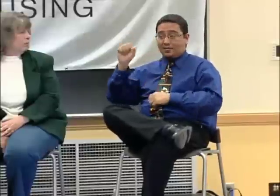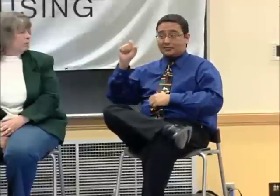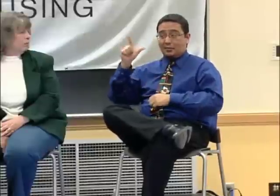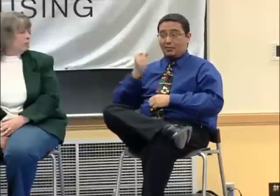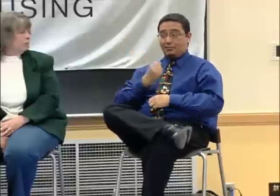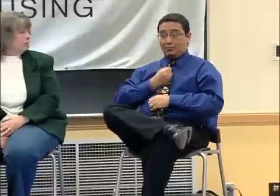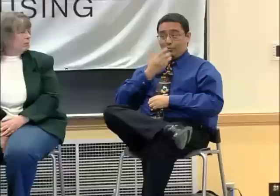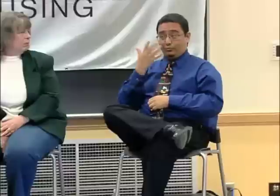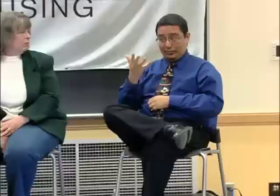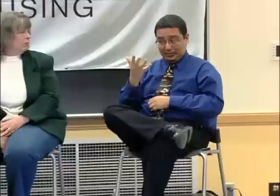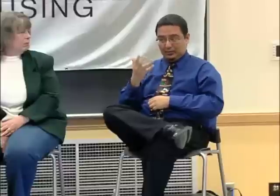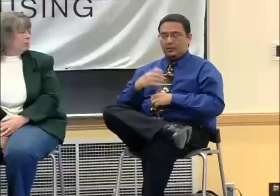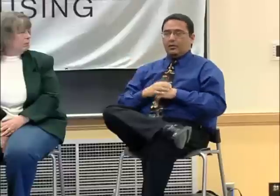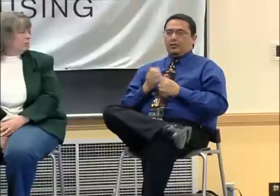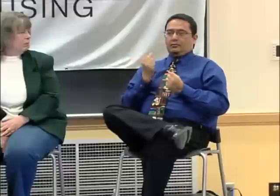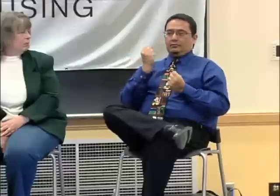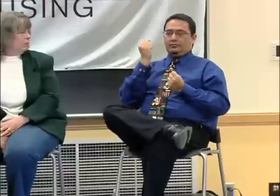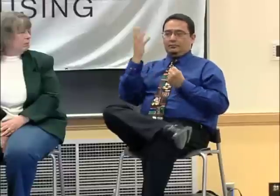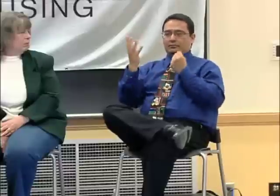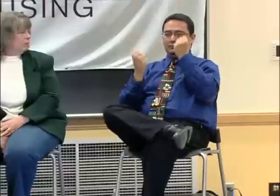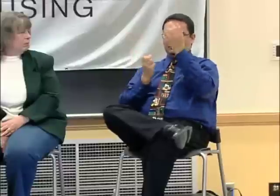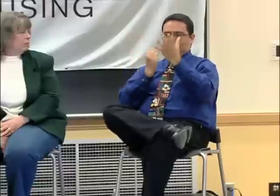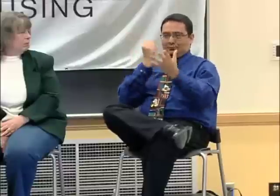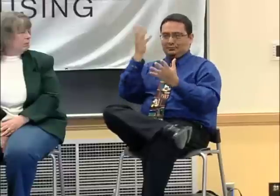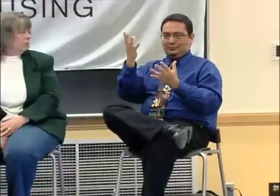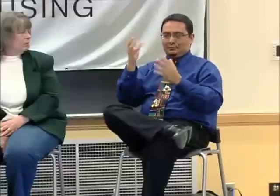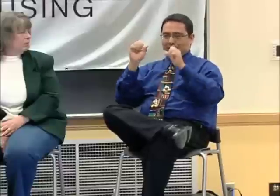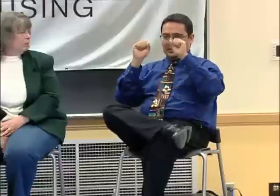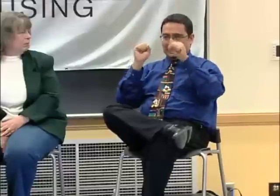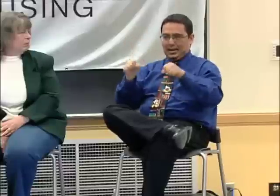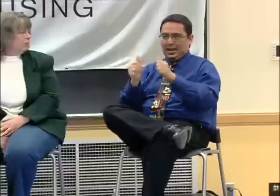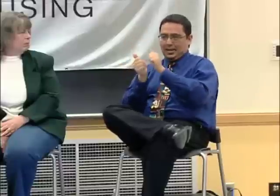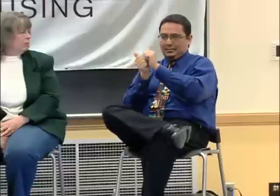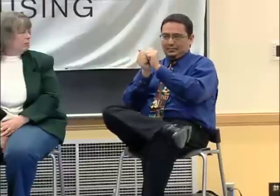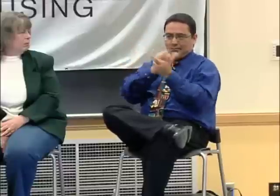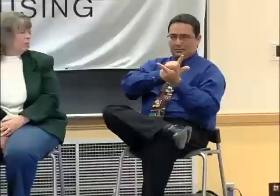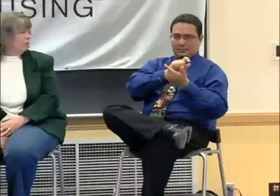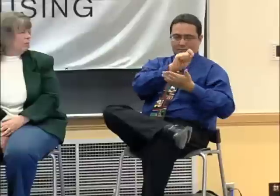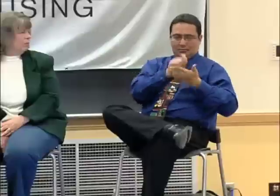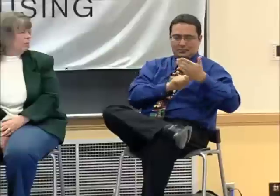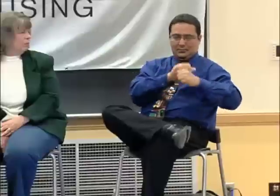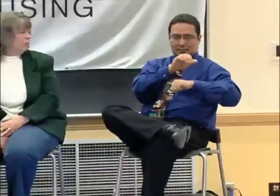I've also heard of ASL poets who sign